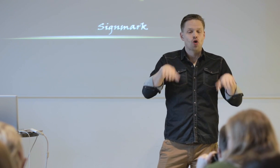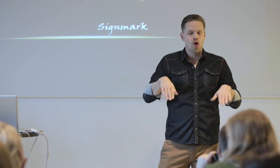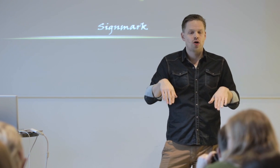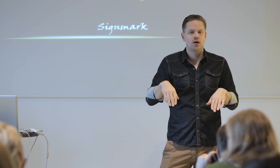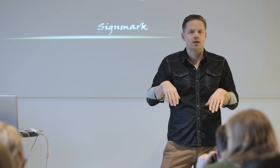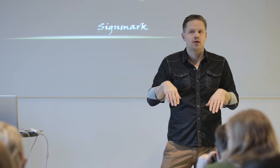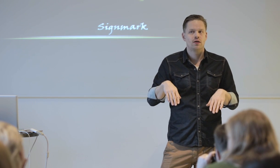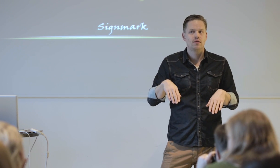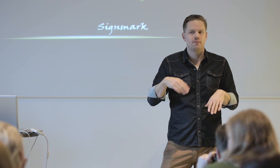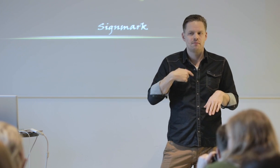And at that time, I decided